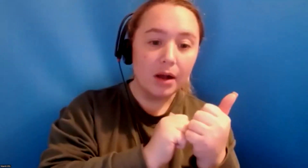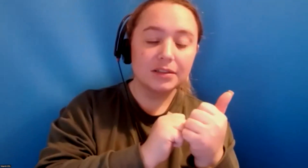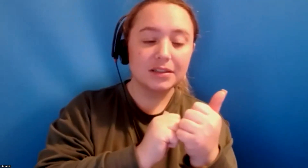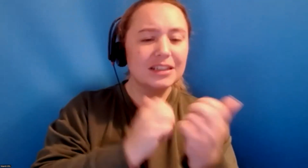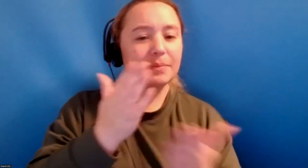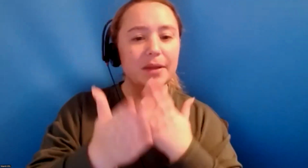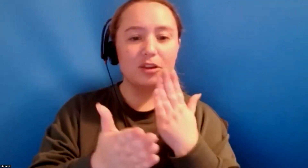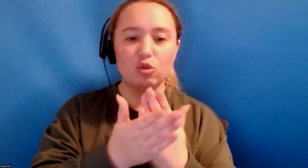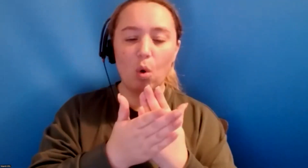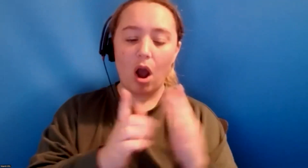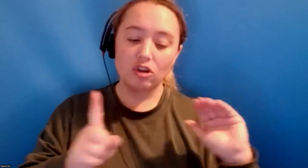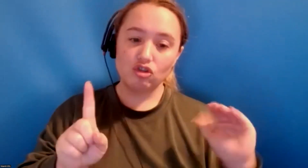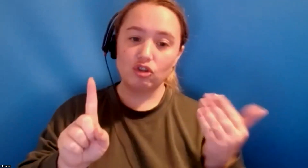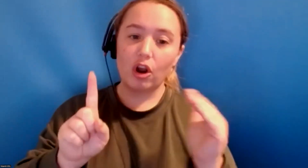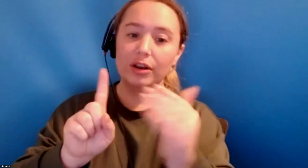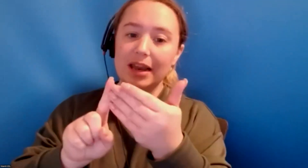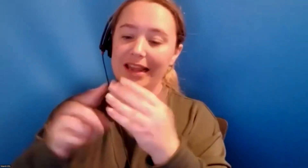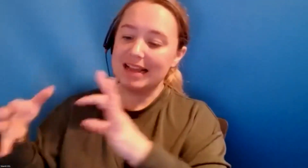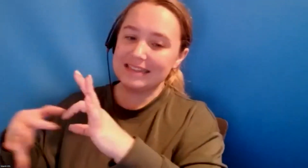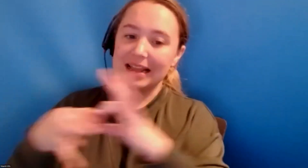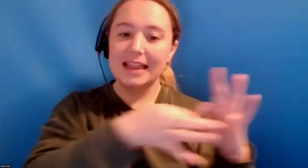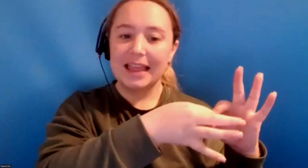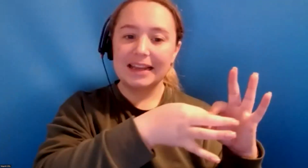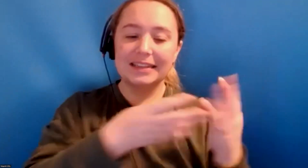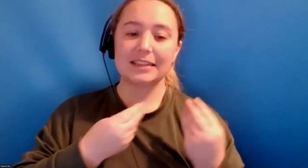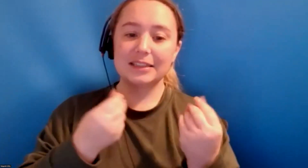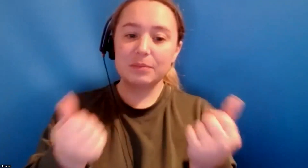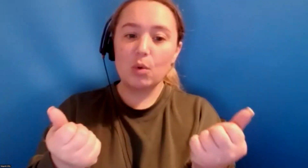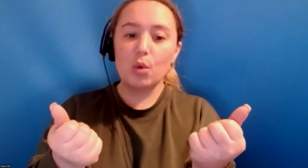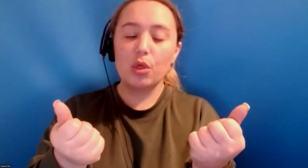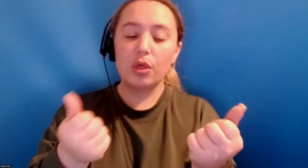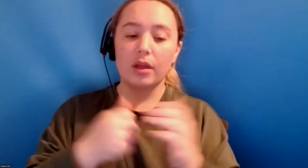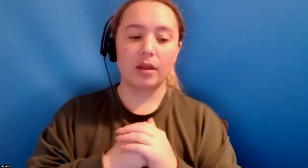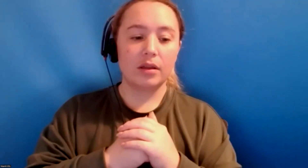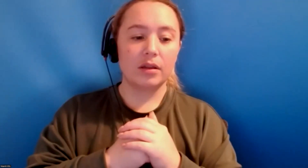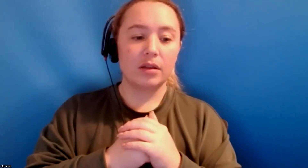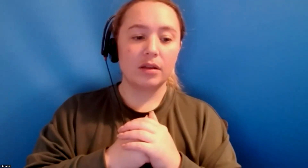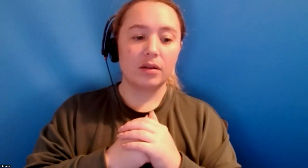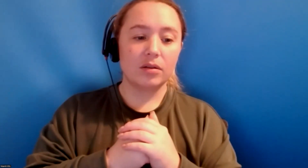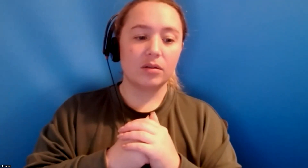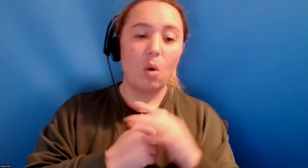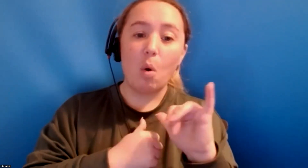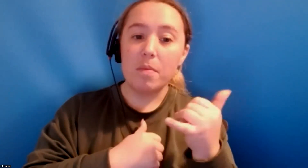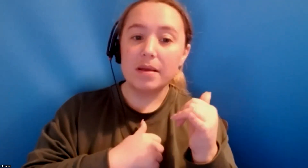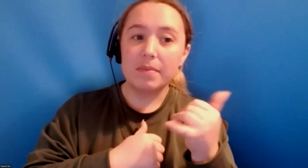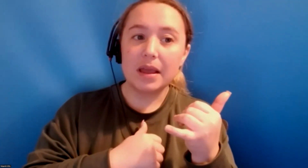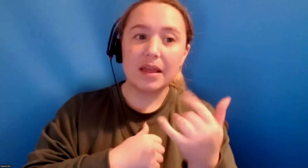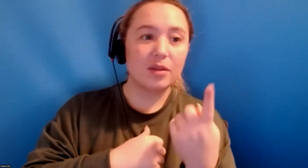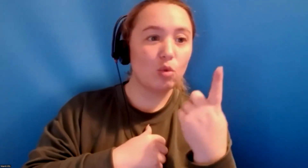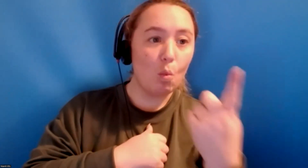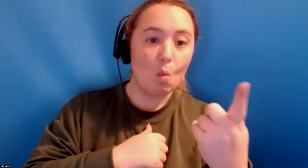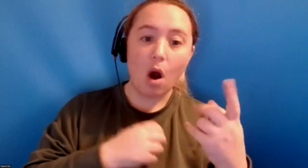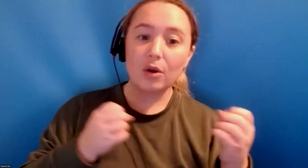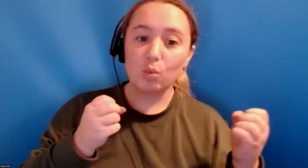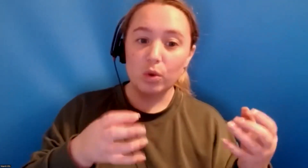that all it takes is maybe one wheelchair in a wheelchair space, and that just upsets